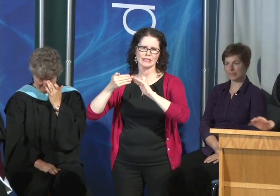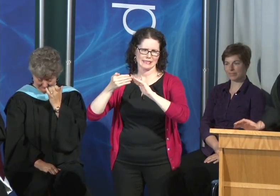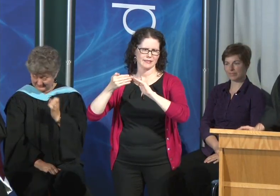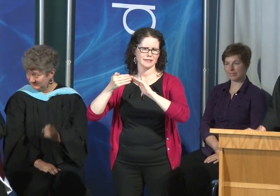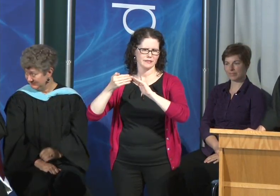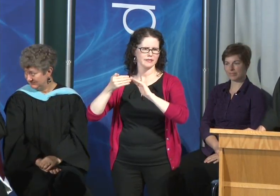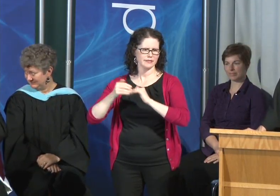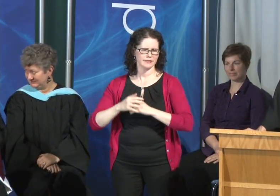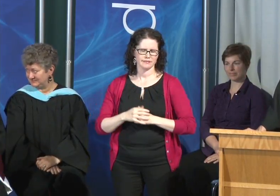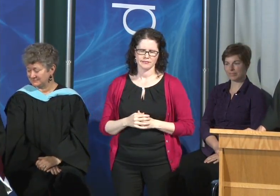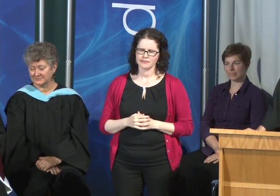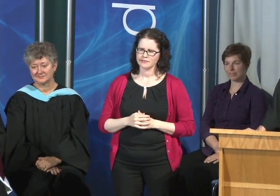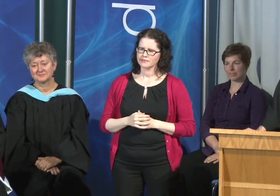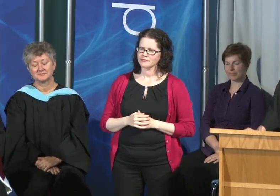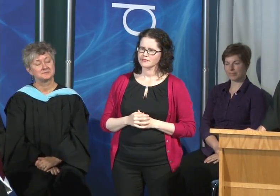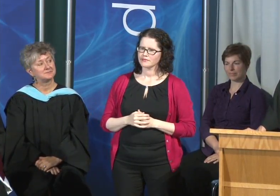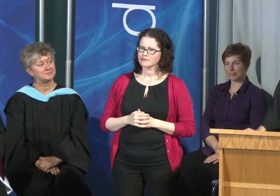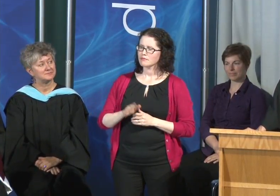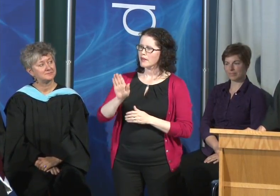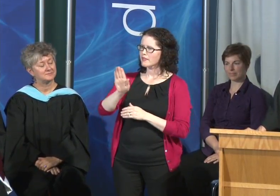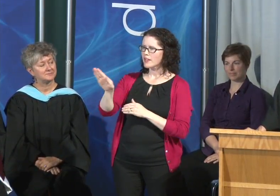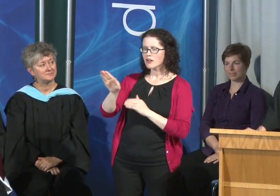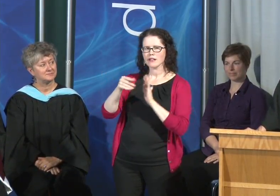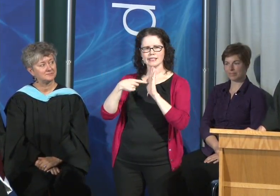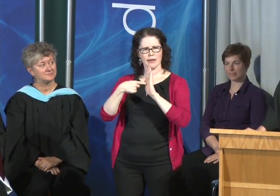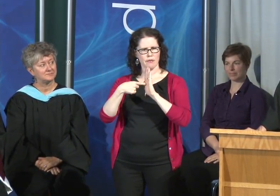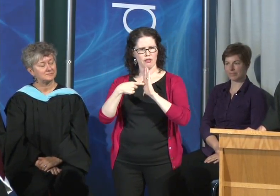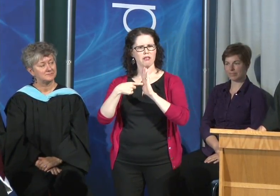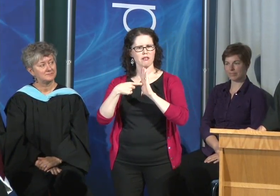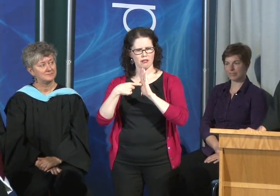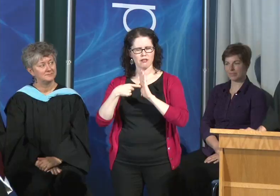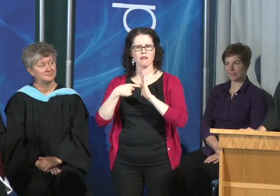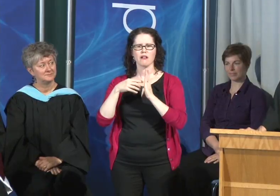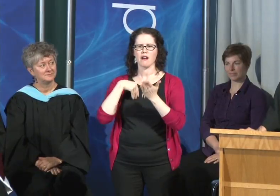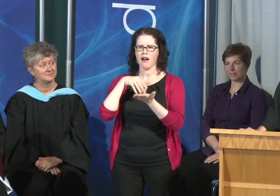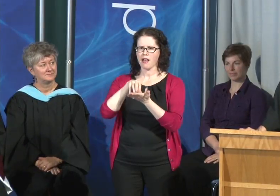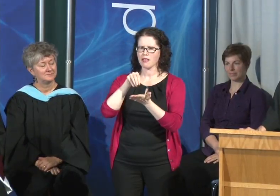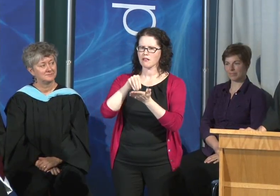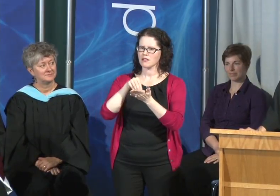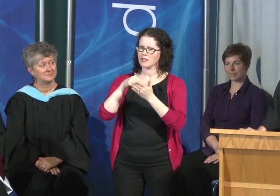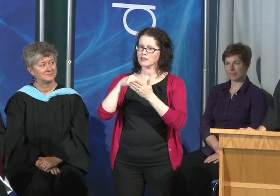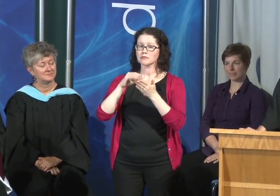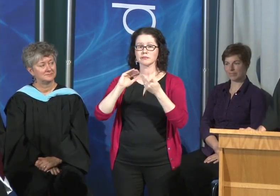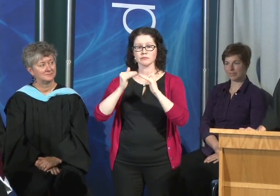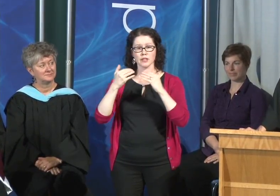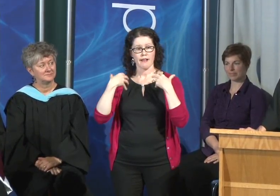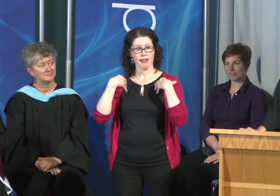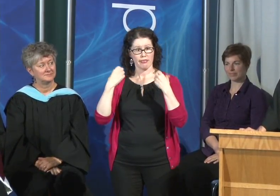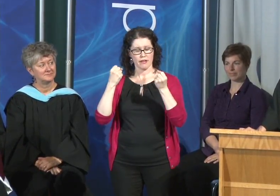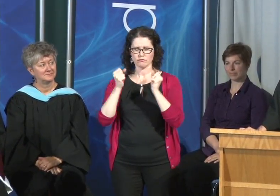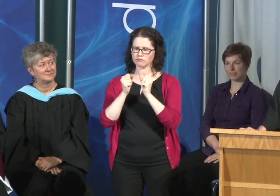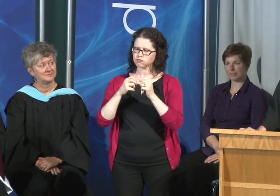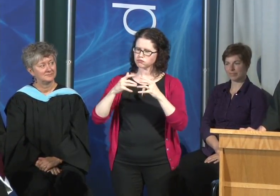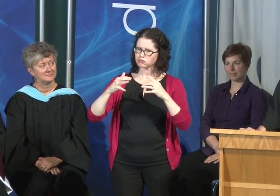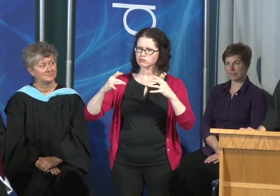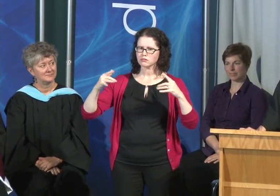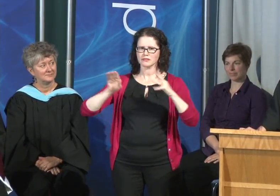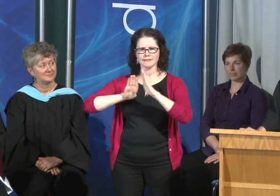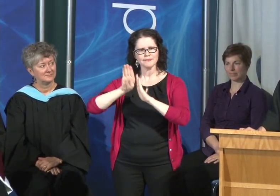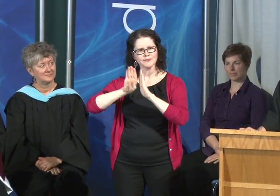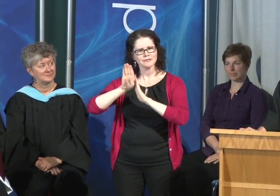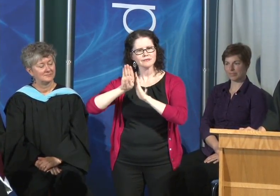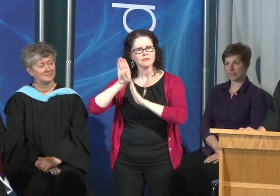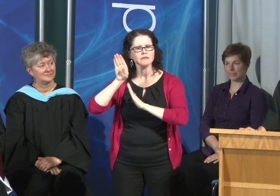By their example, we have learned that a healthy community thrives and grows and is based on helping